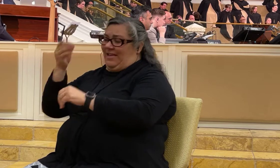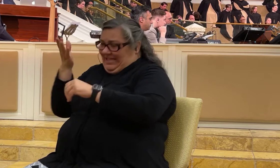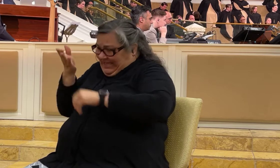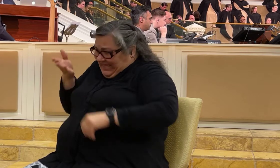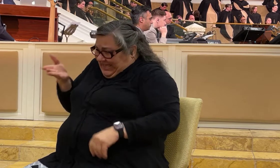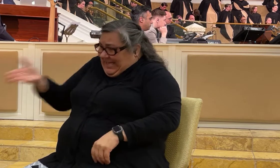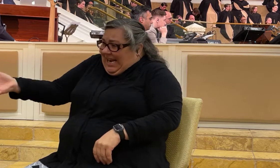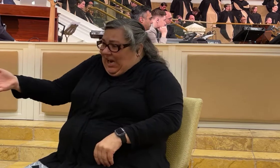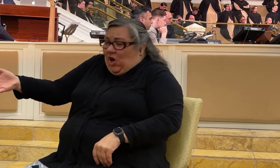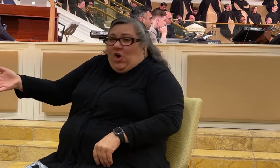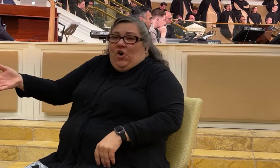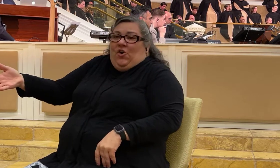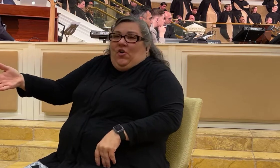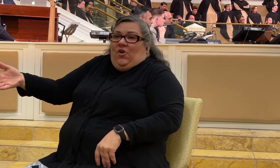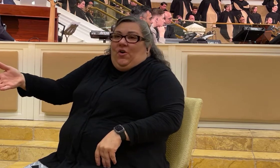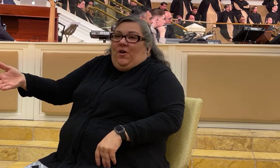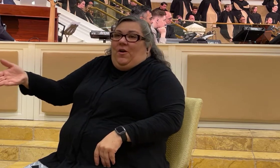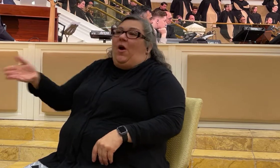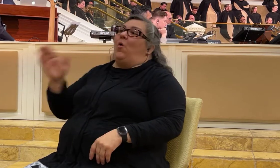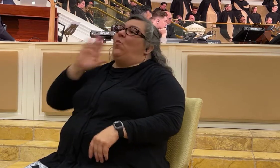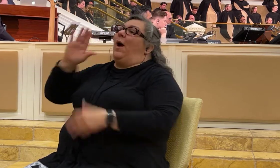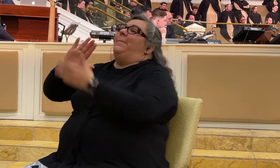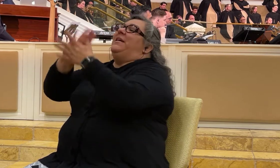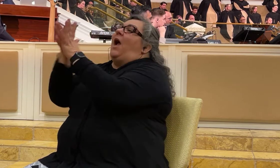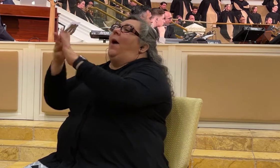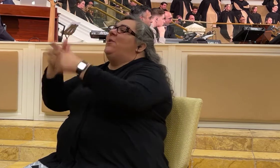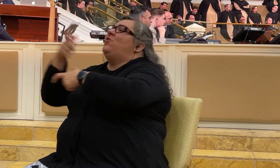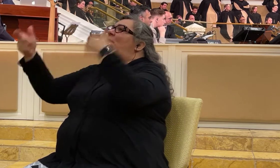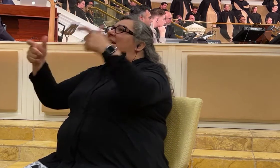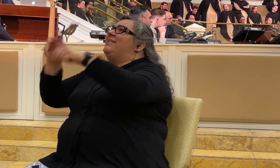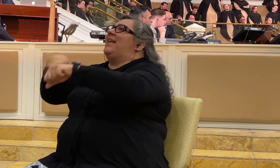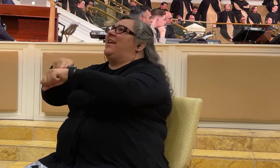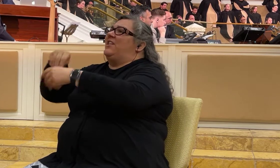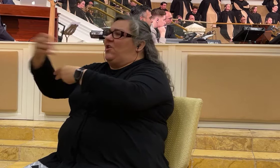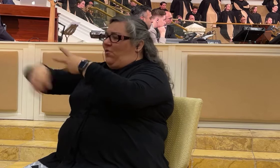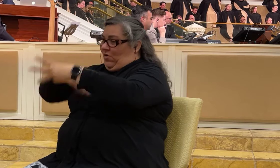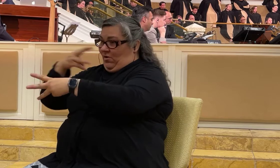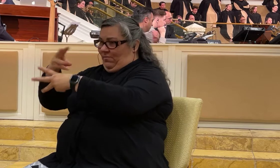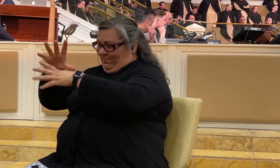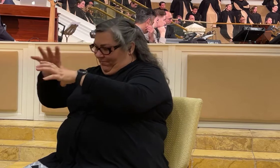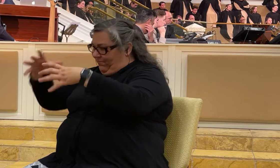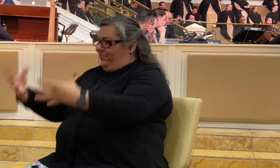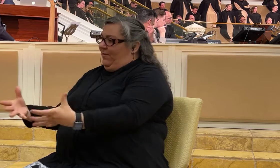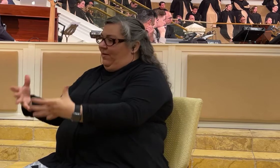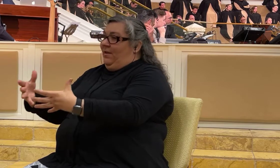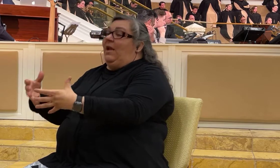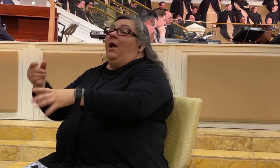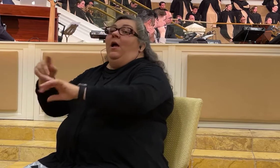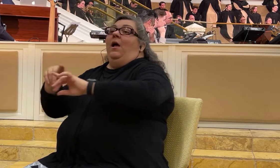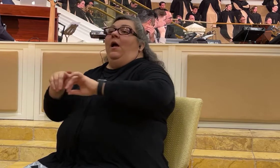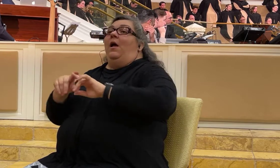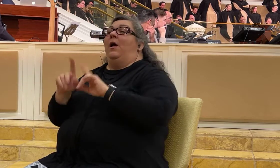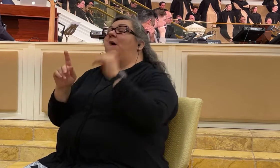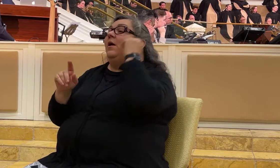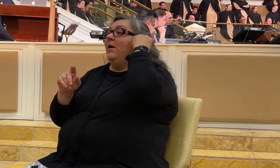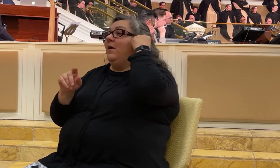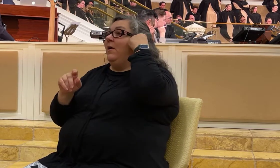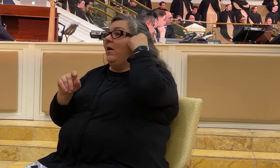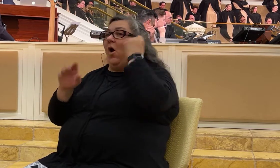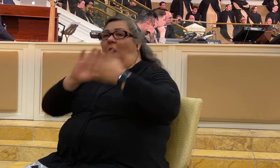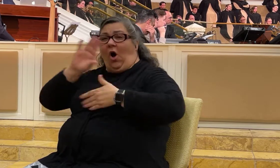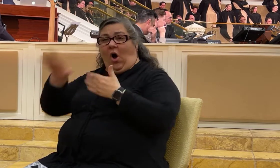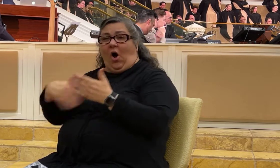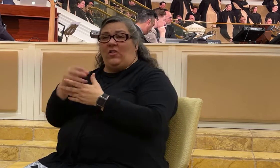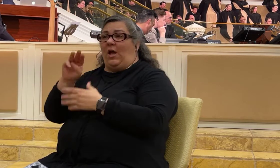even yet to be the greatest nation on earth. Provided was all of the minerals